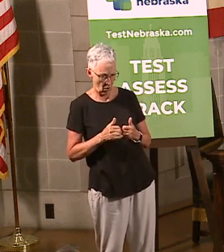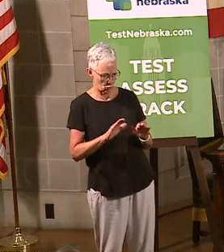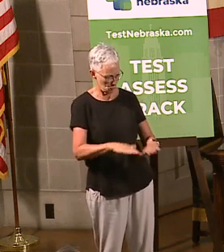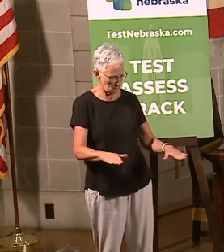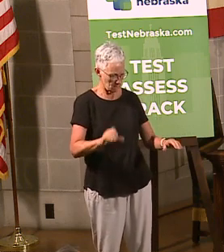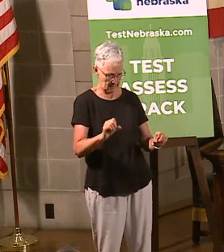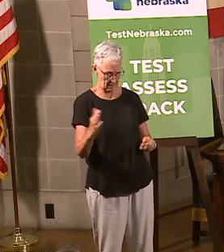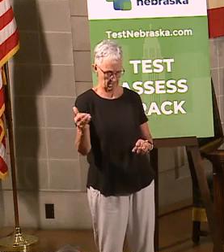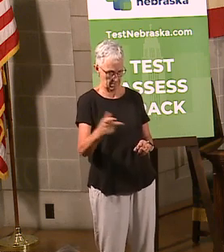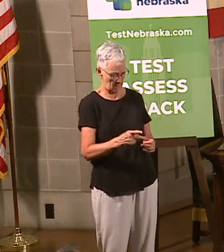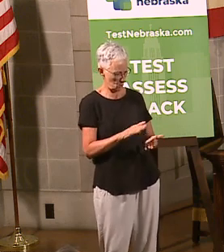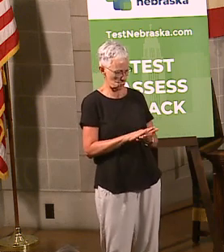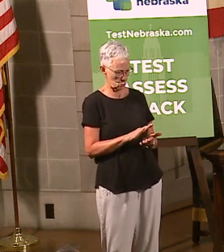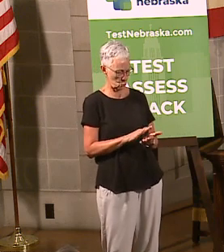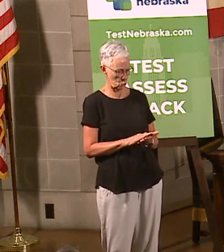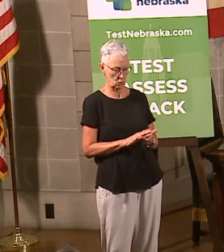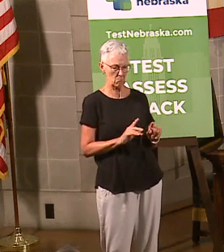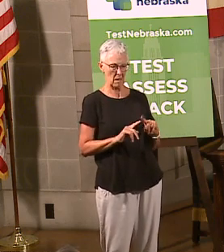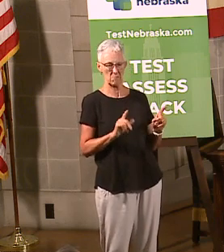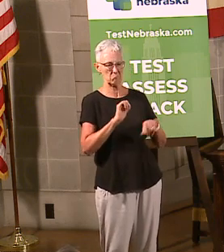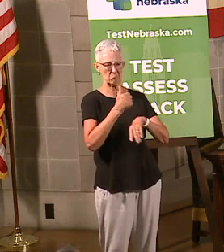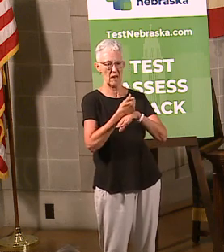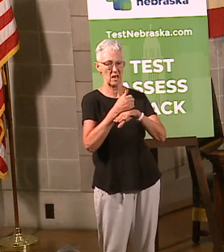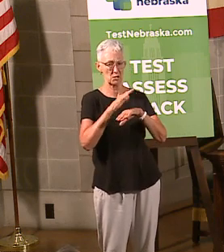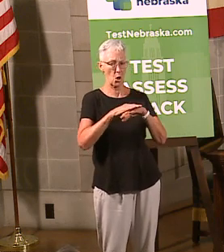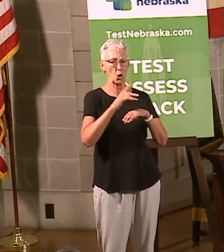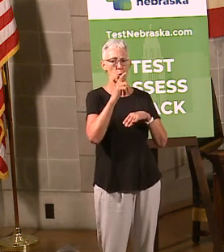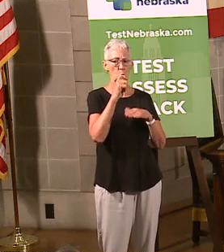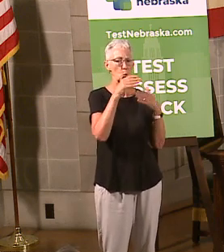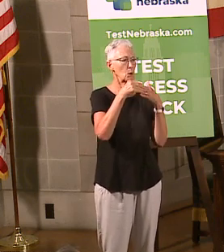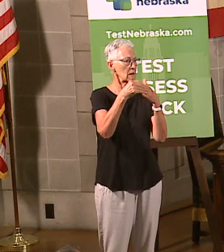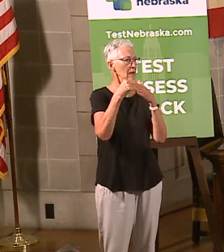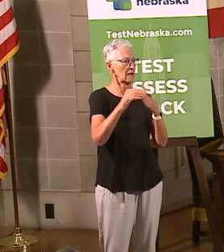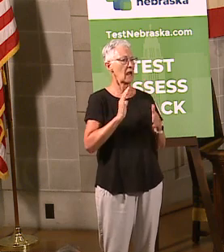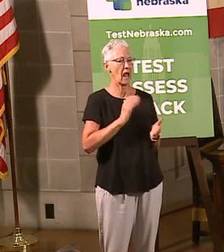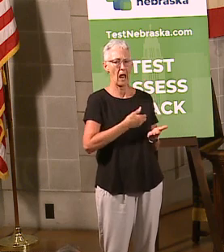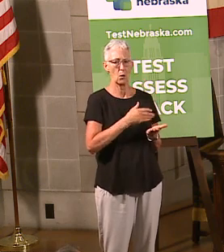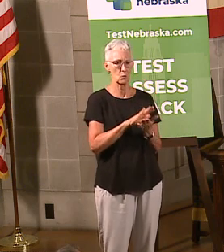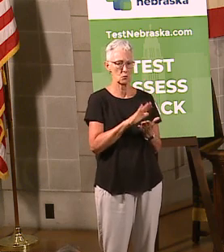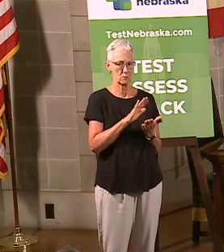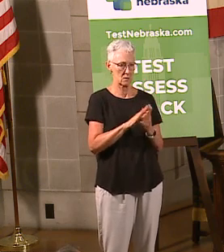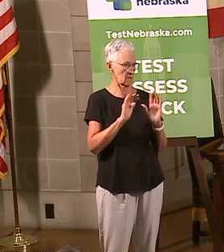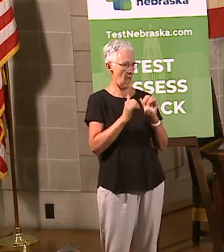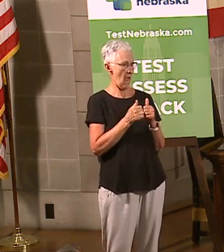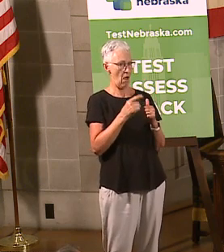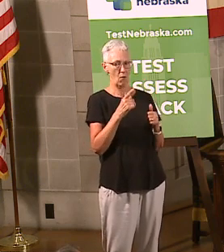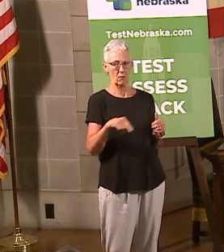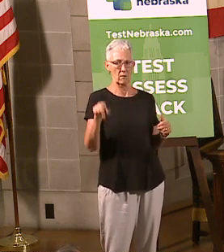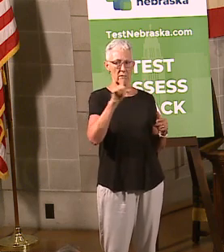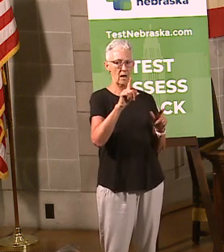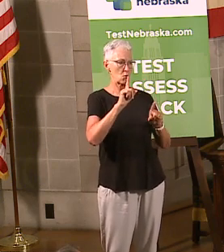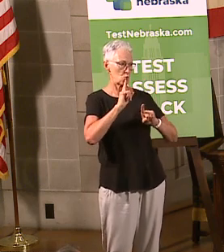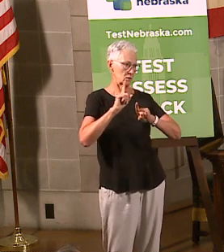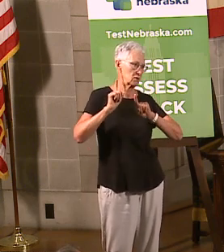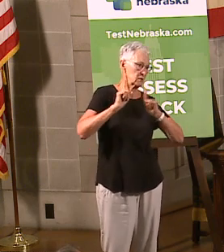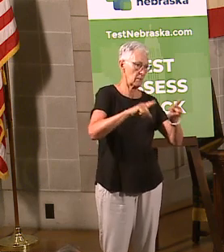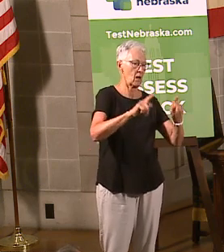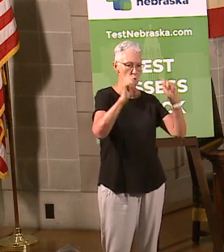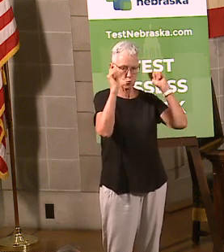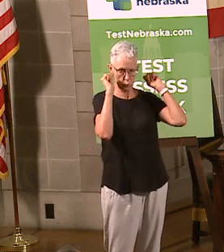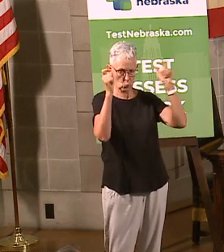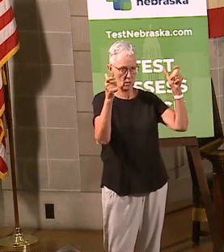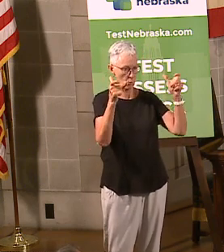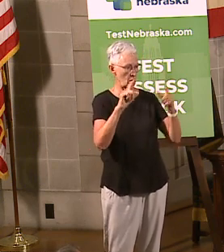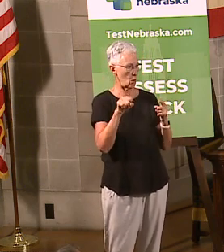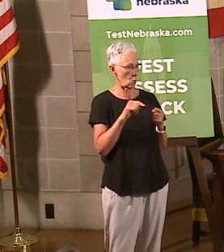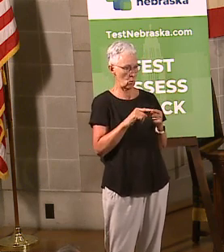based upon the leadership we have in our schools and the way that they responded so quickly to the beginning of this pandemic, I'm confident that